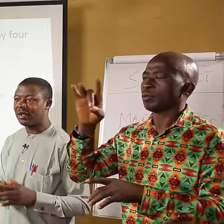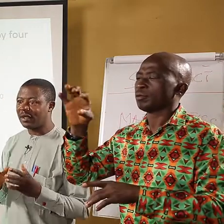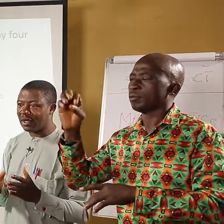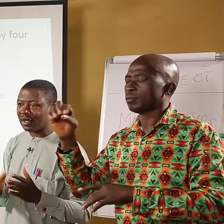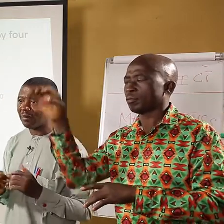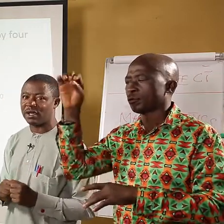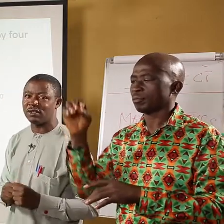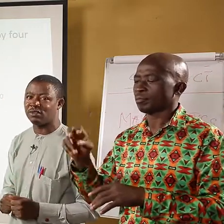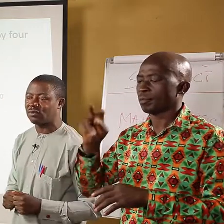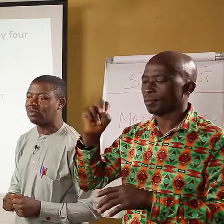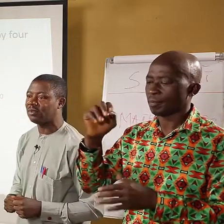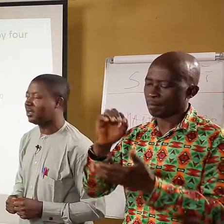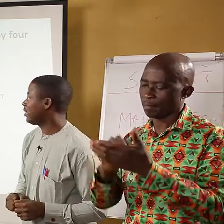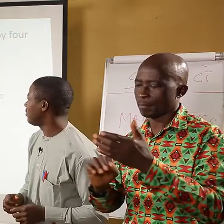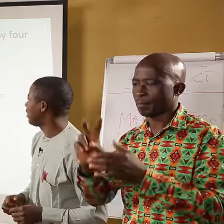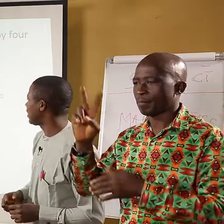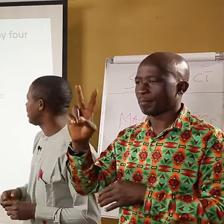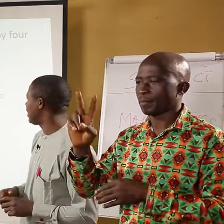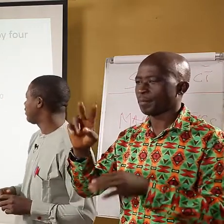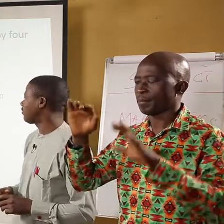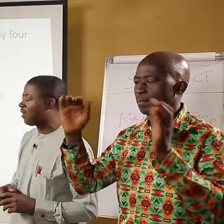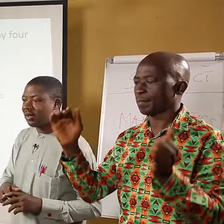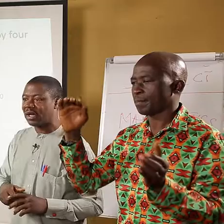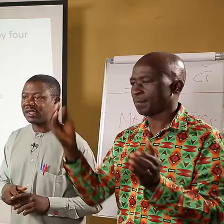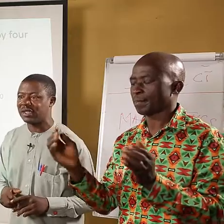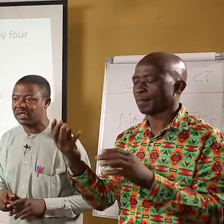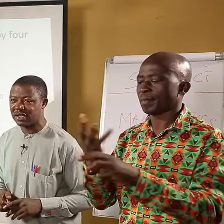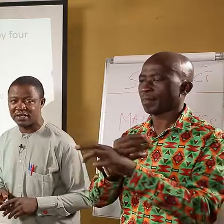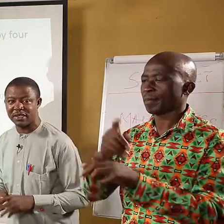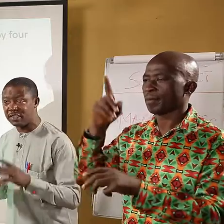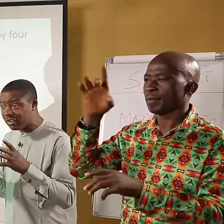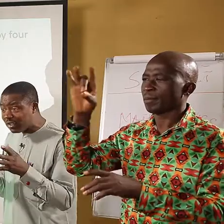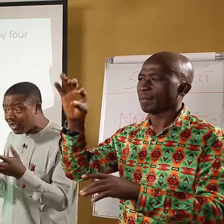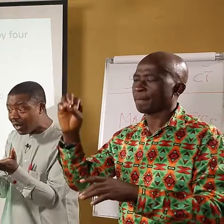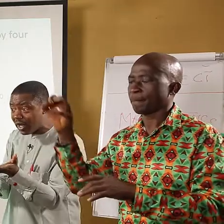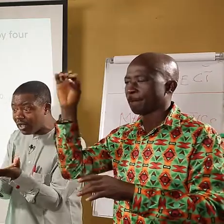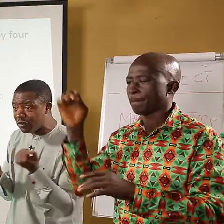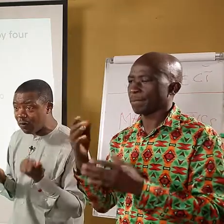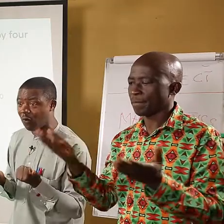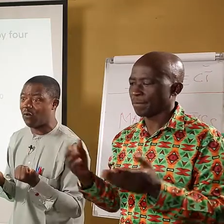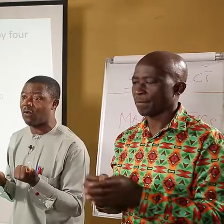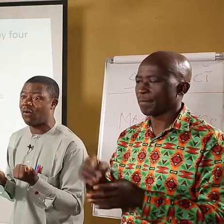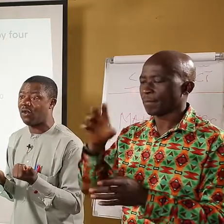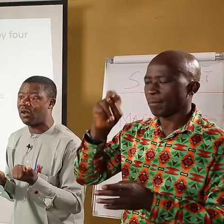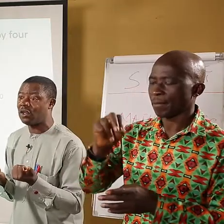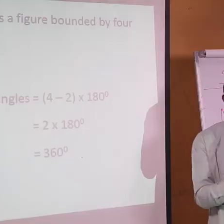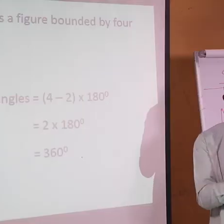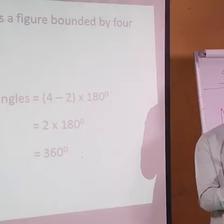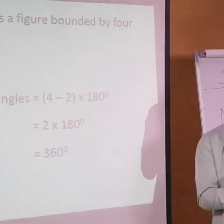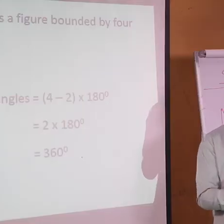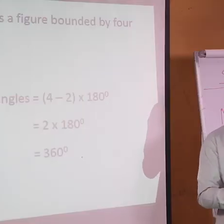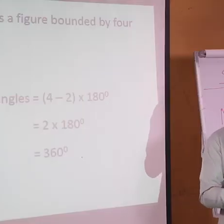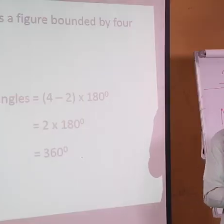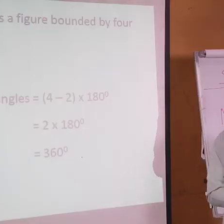degrees. N minus 2 in bracket times 180 degrees. In this case, our n is 4. So